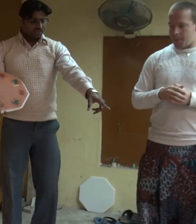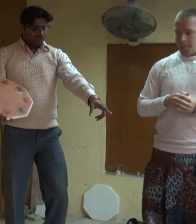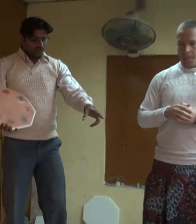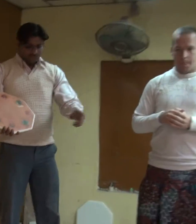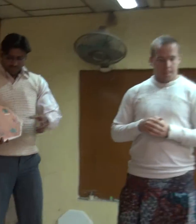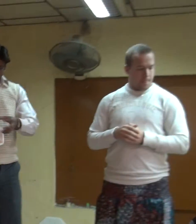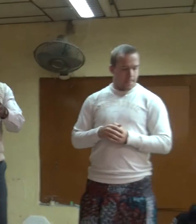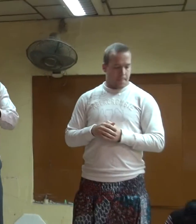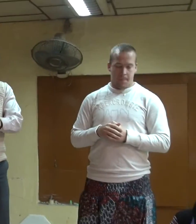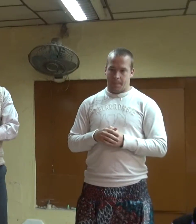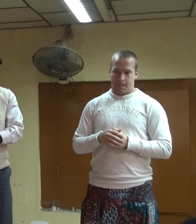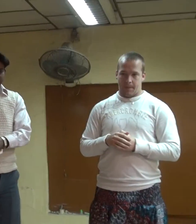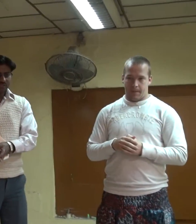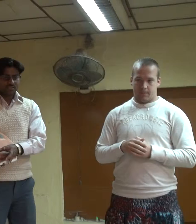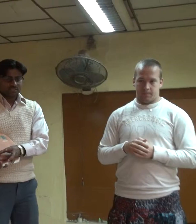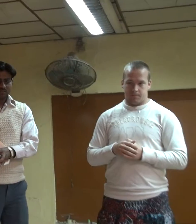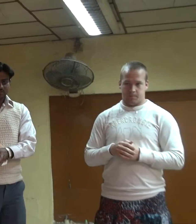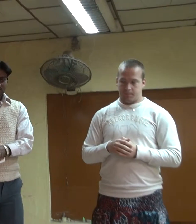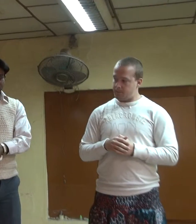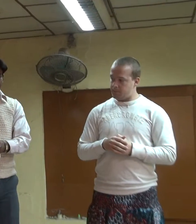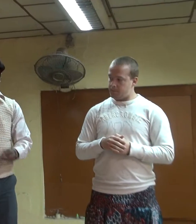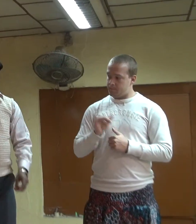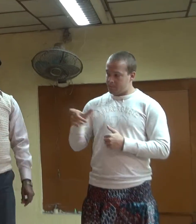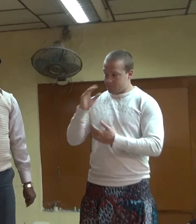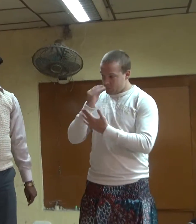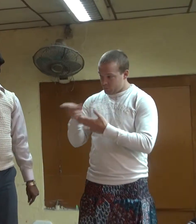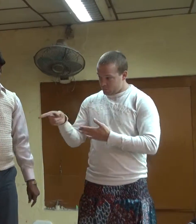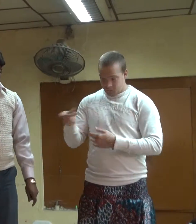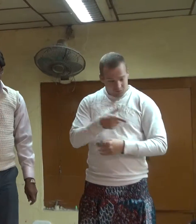The same flower they put on the surface.